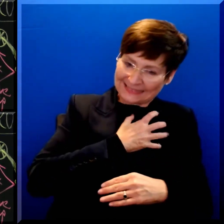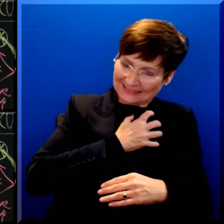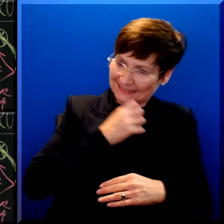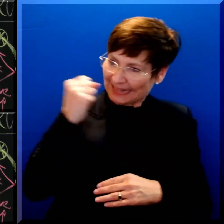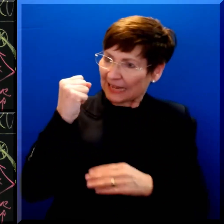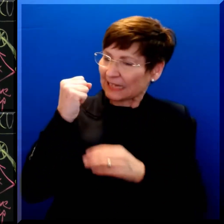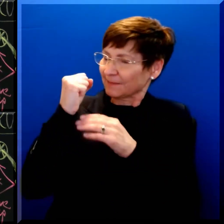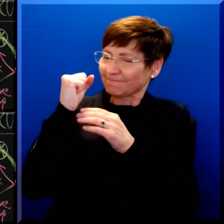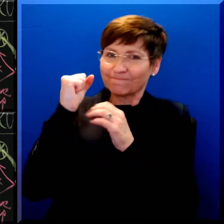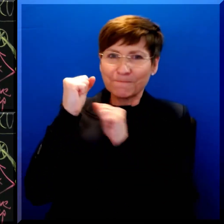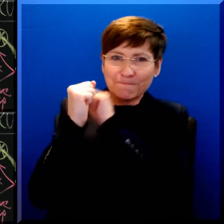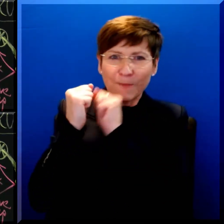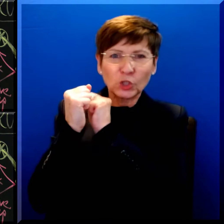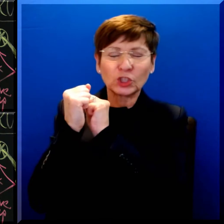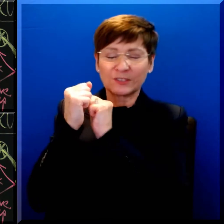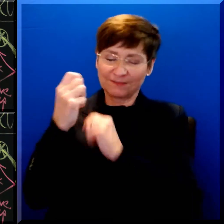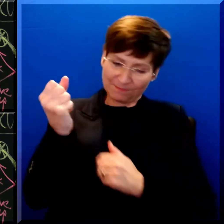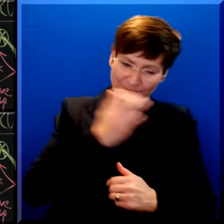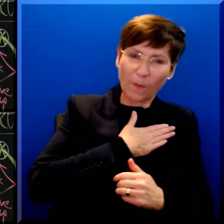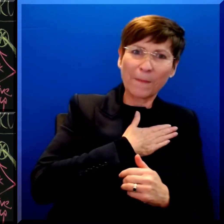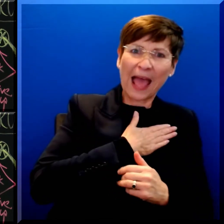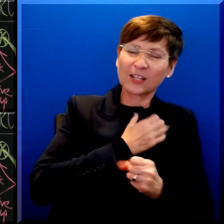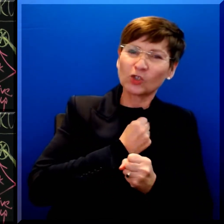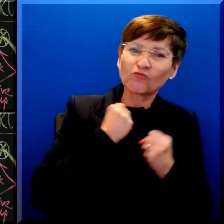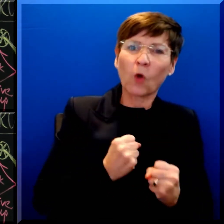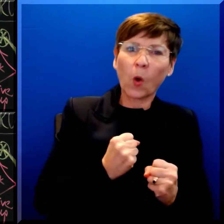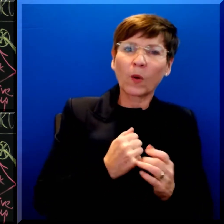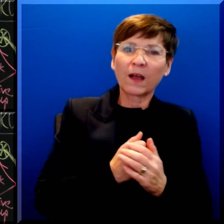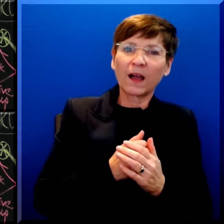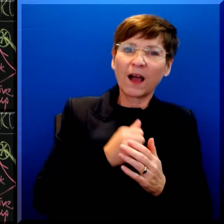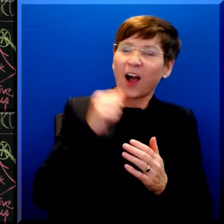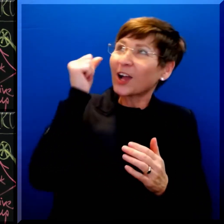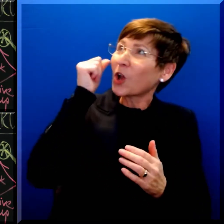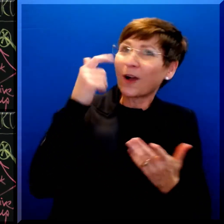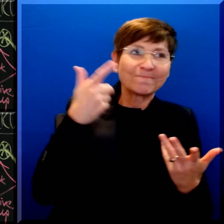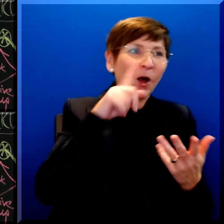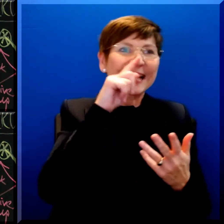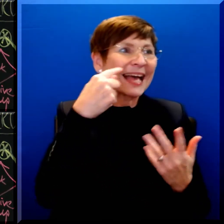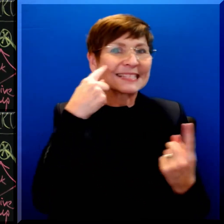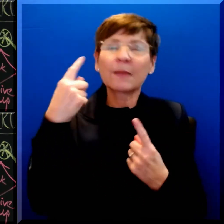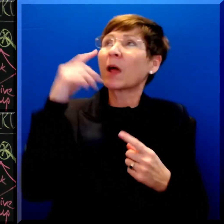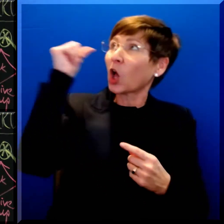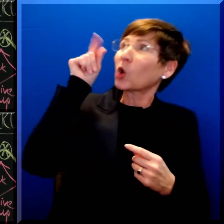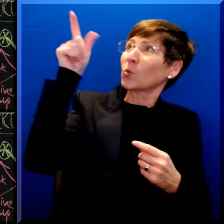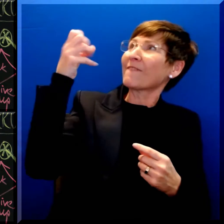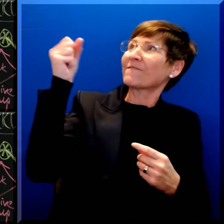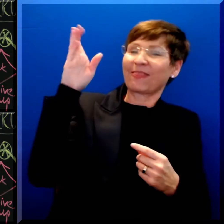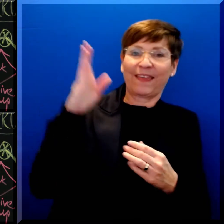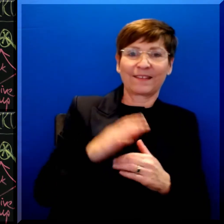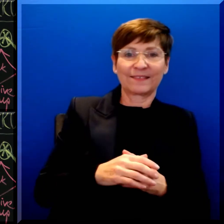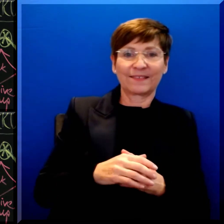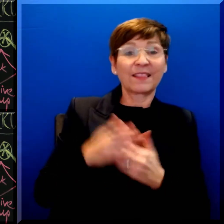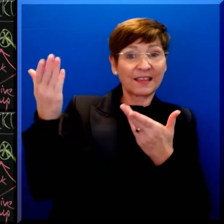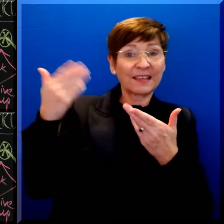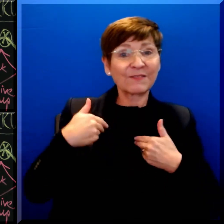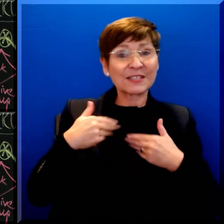me and you're working all things together for my good. Even when I can't see it, I know you're working, God. And guys, that perspective gives